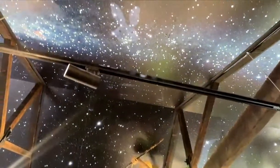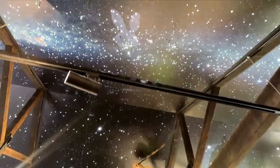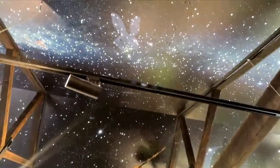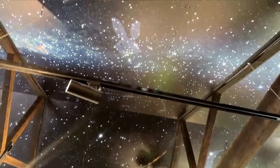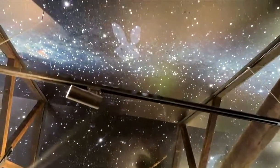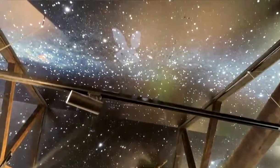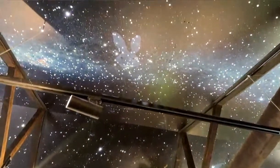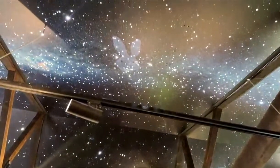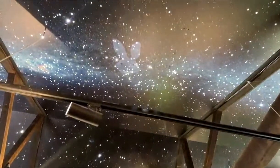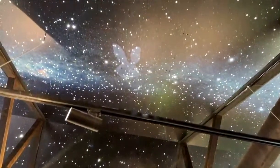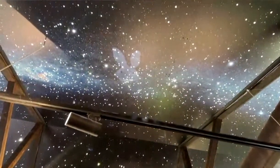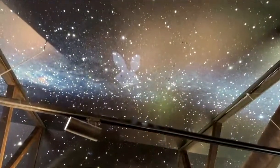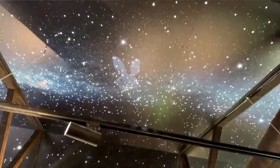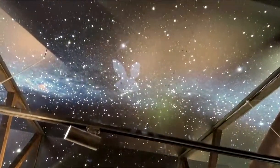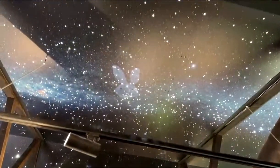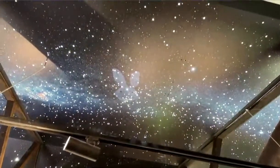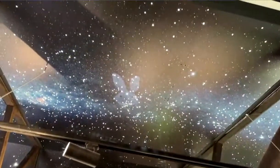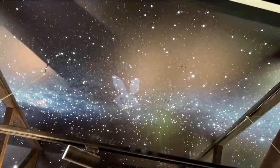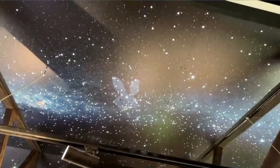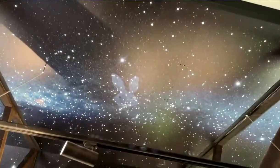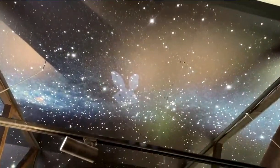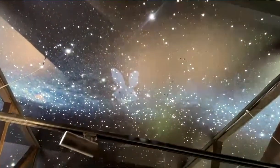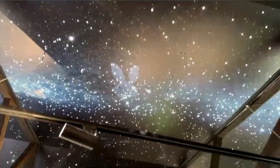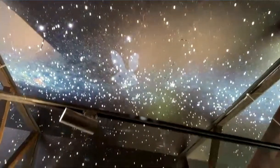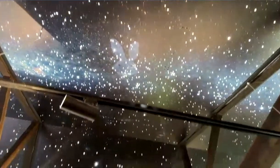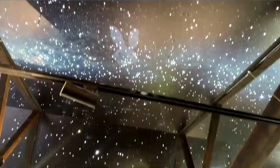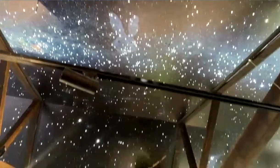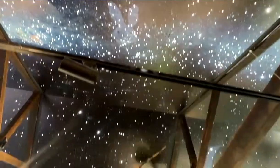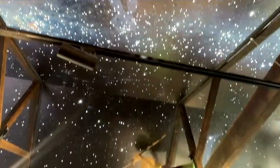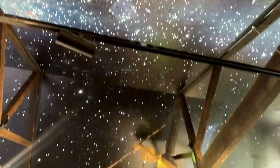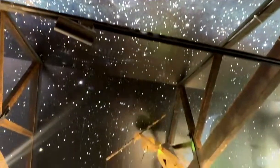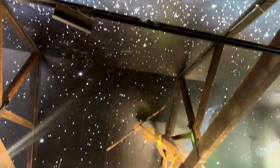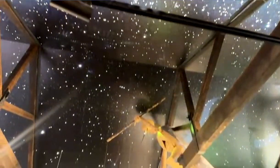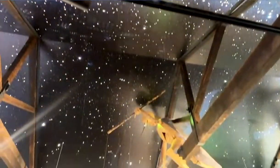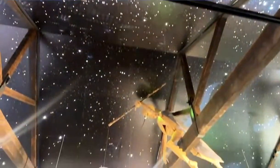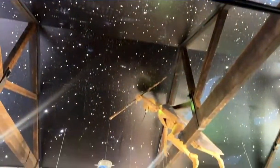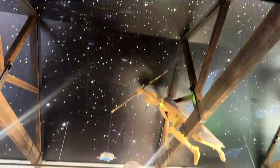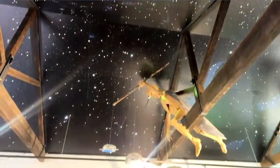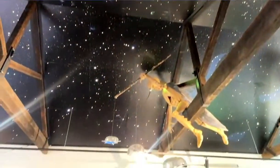as defined by two person storytellers, Tassi and